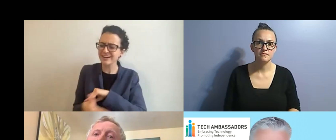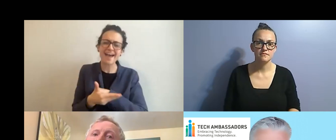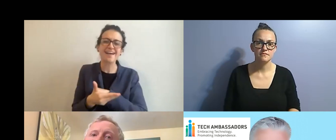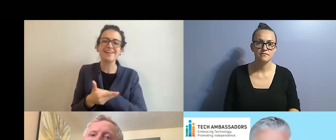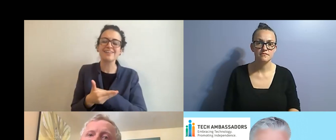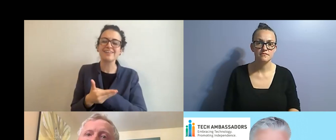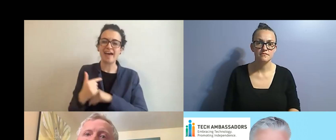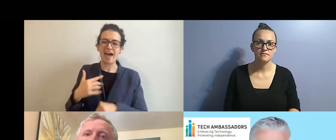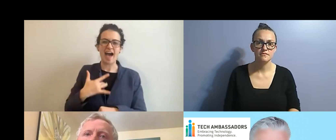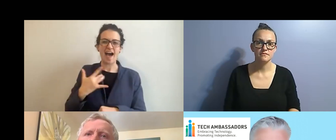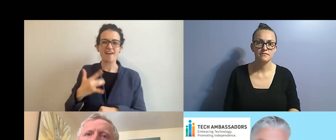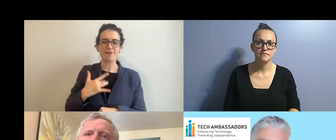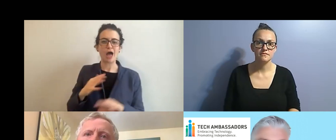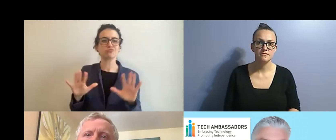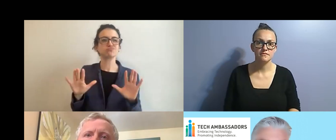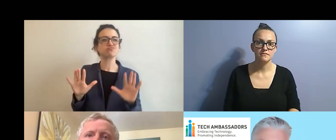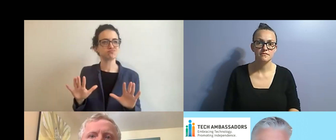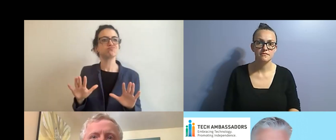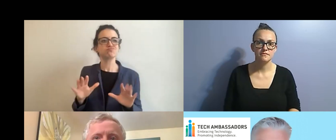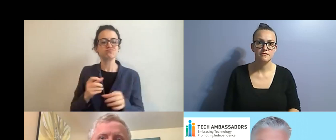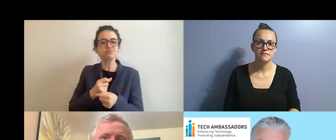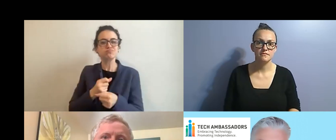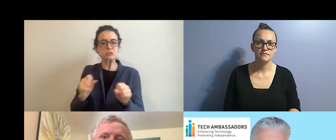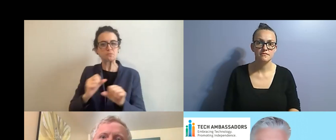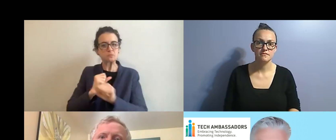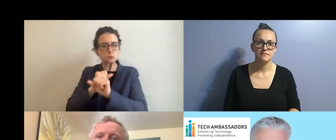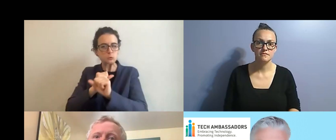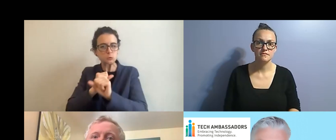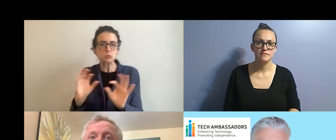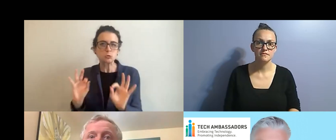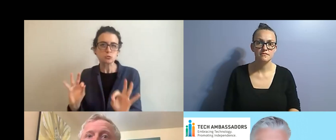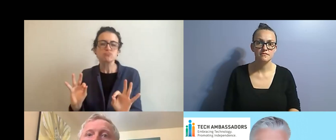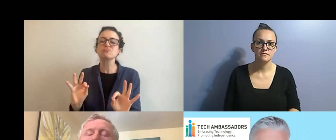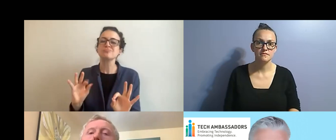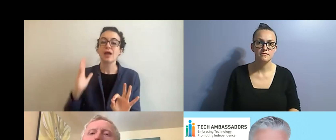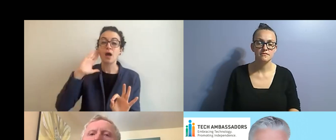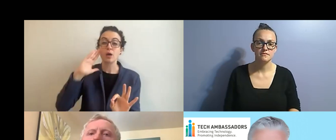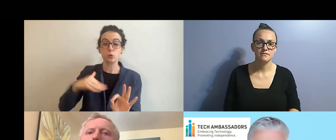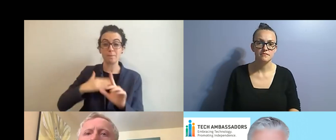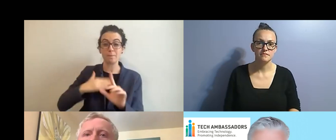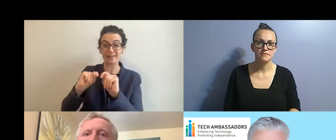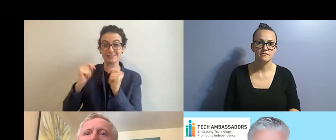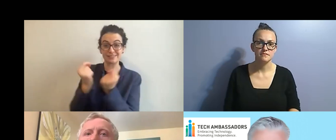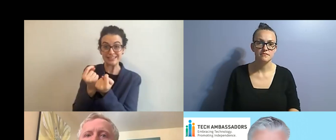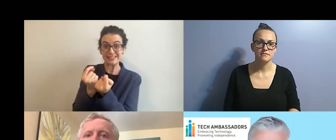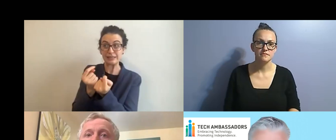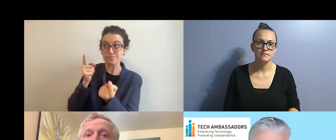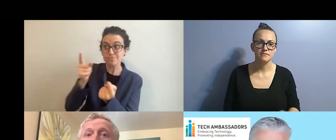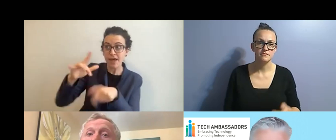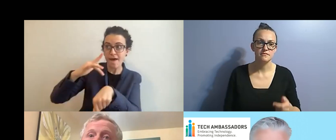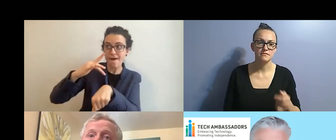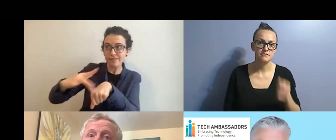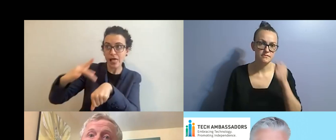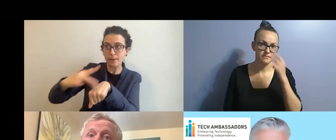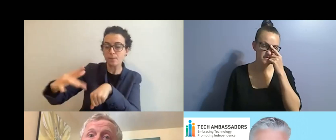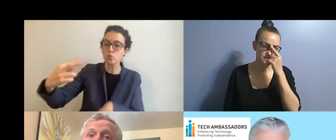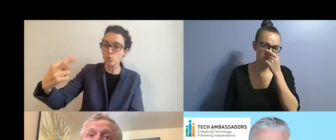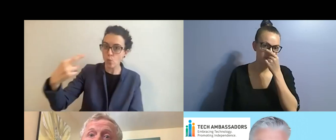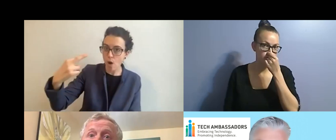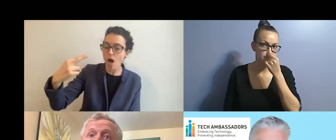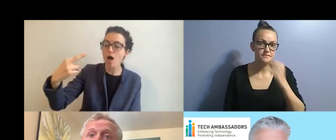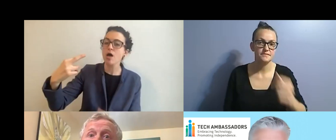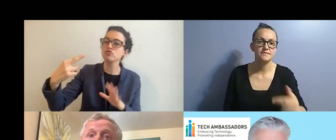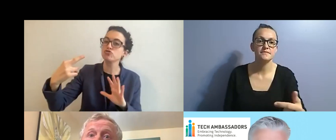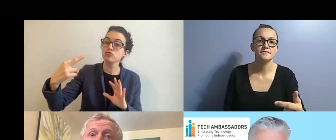felt that comfort. I knew that my in-home support team was right there to watch. Yeah, did